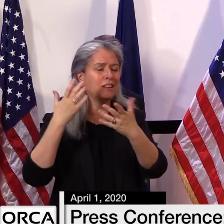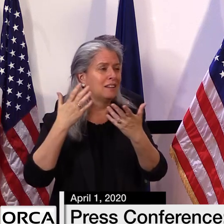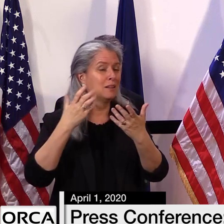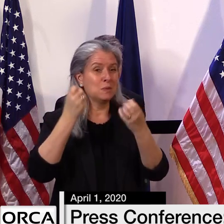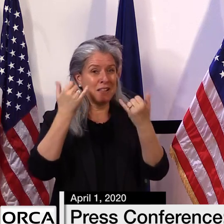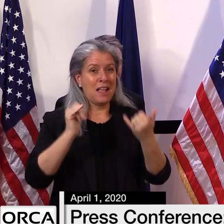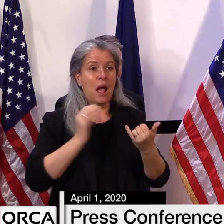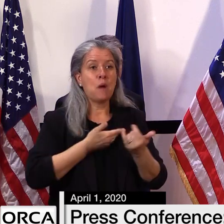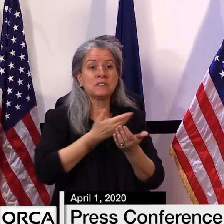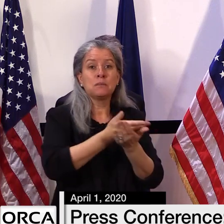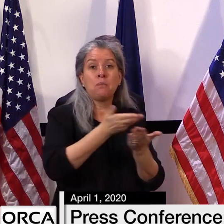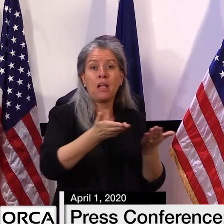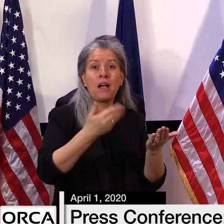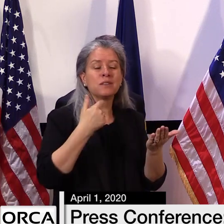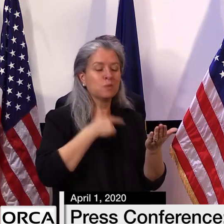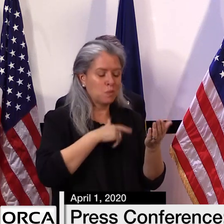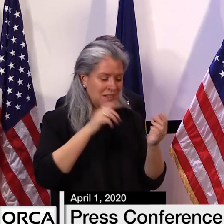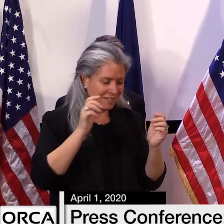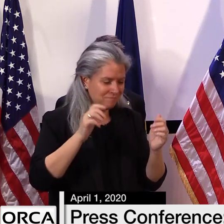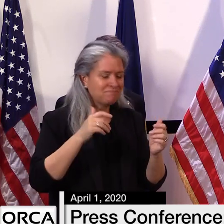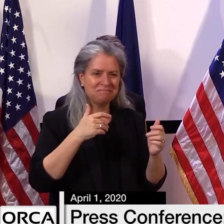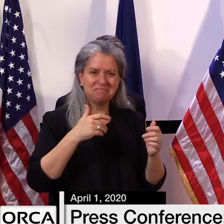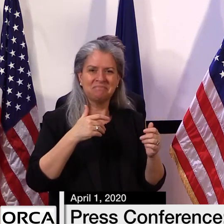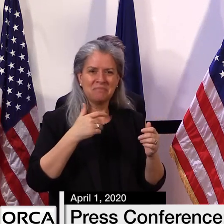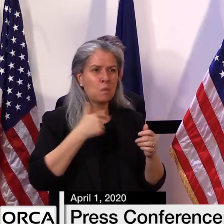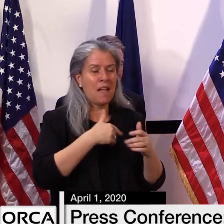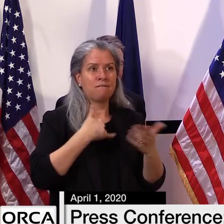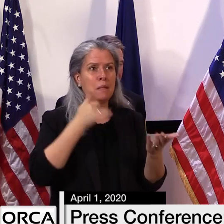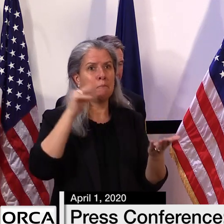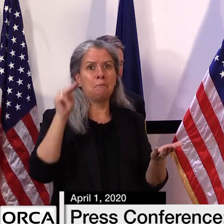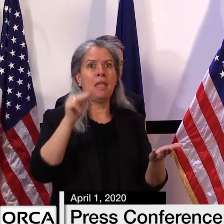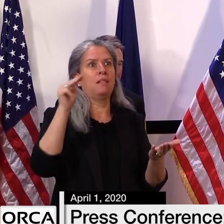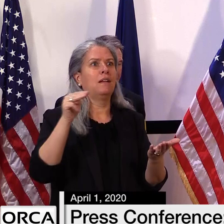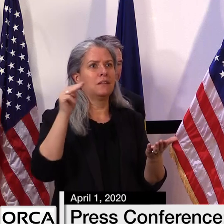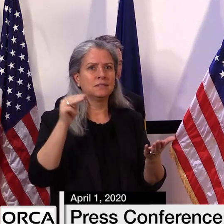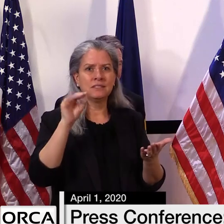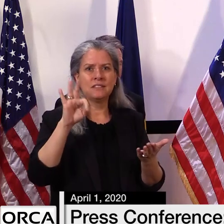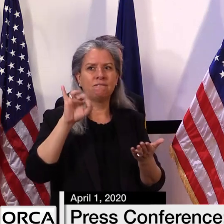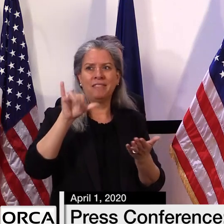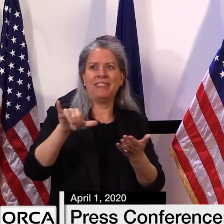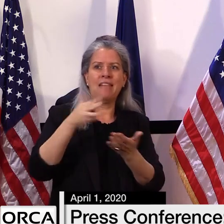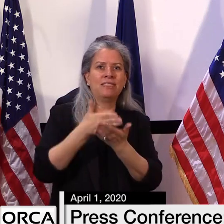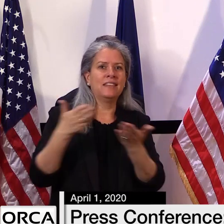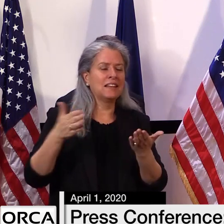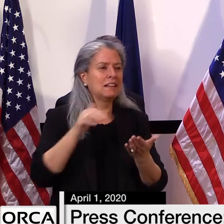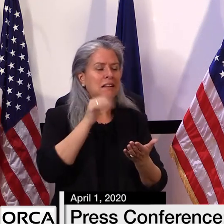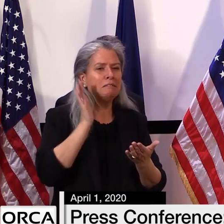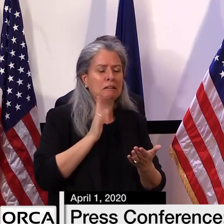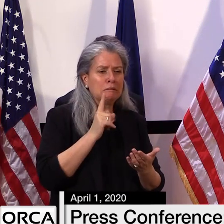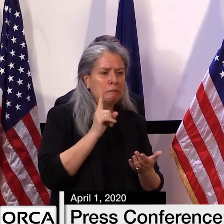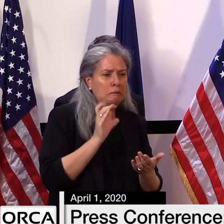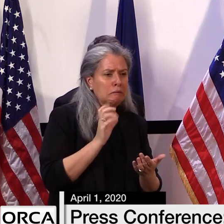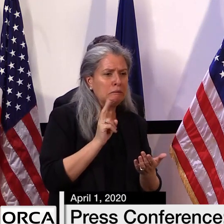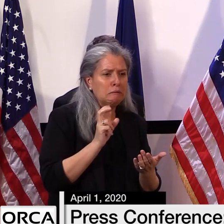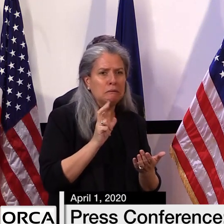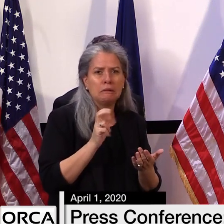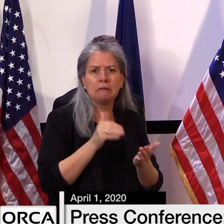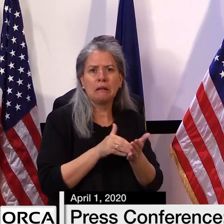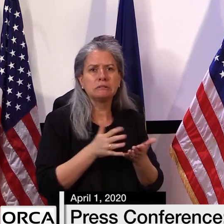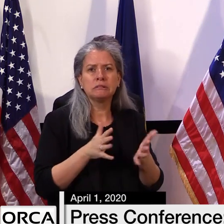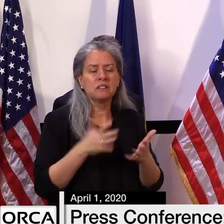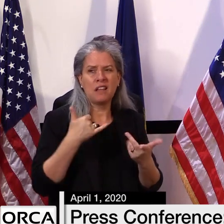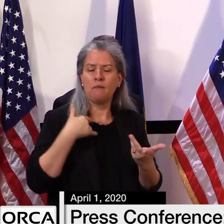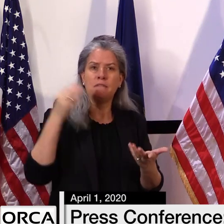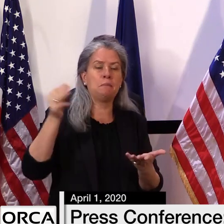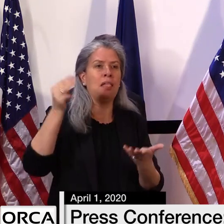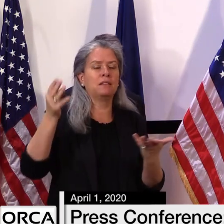of our supplies we can actually characterize as being in the millions of pieces as opposed to hundreds or thousands. I